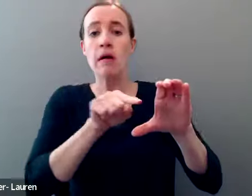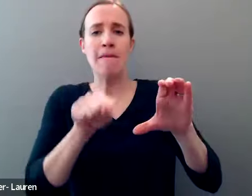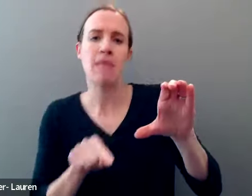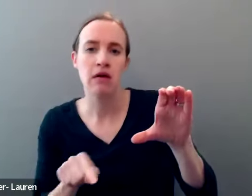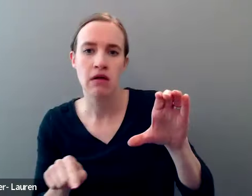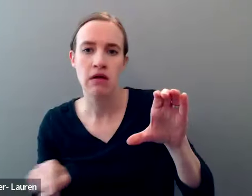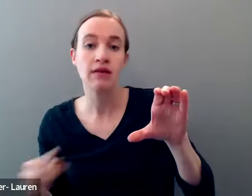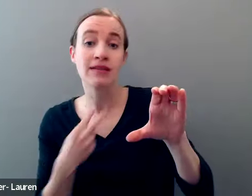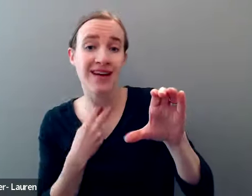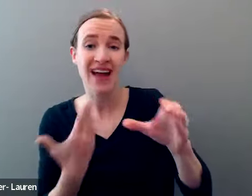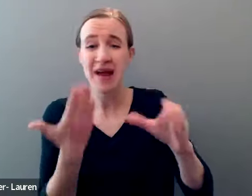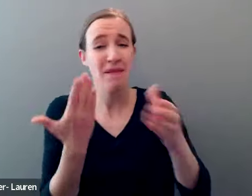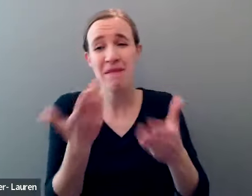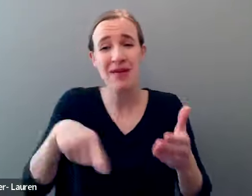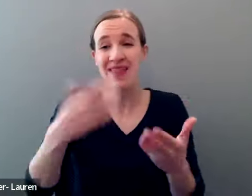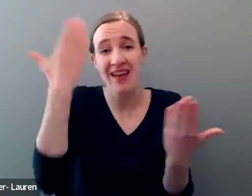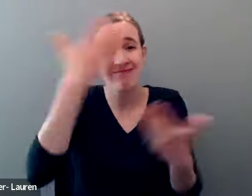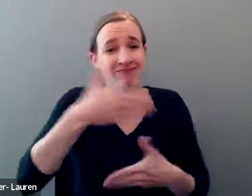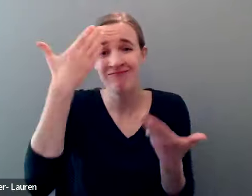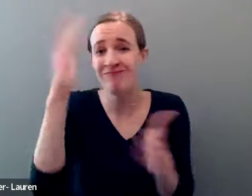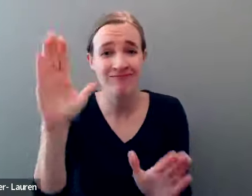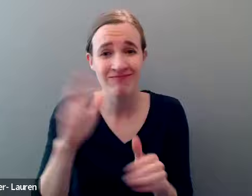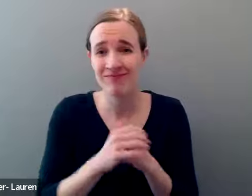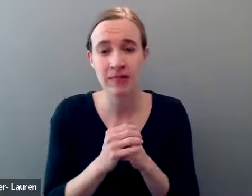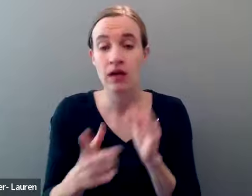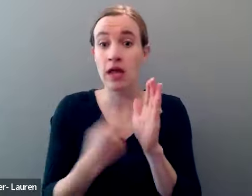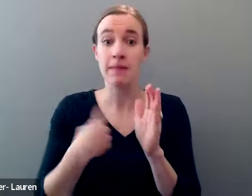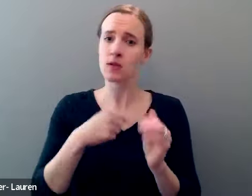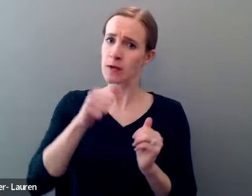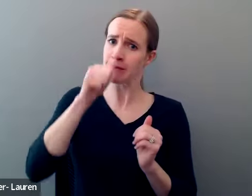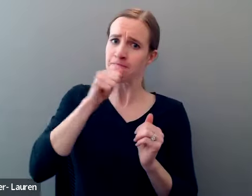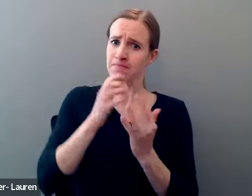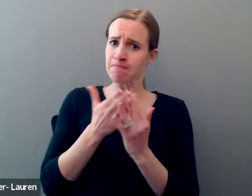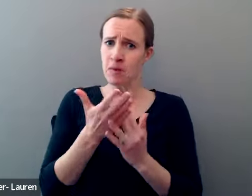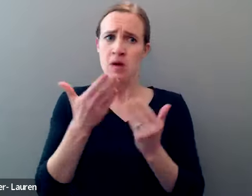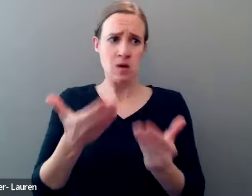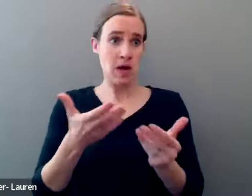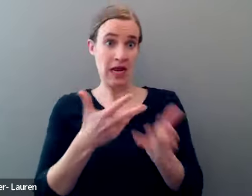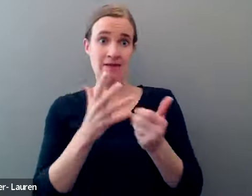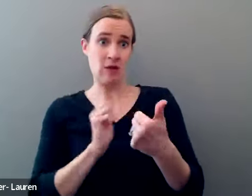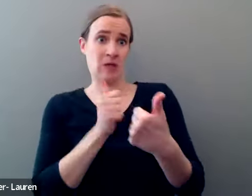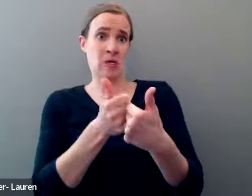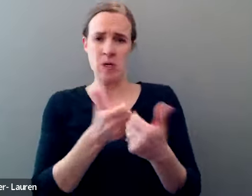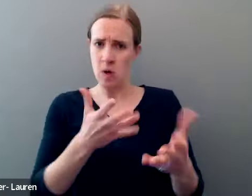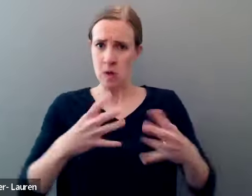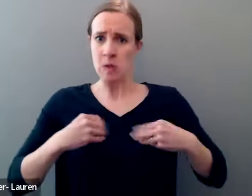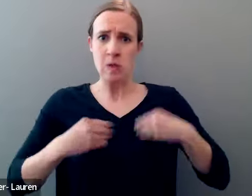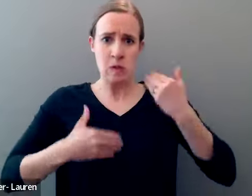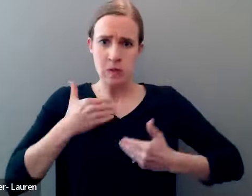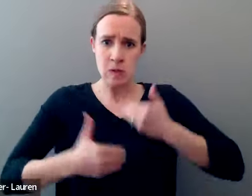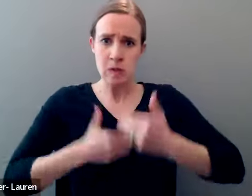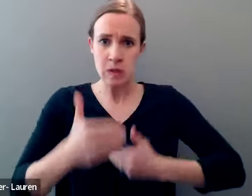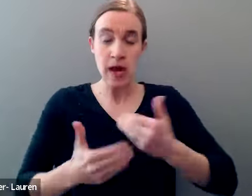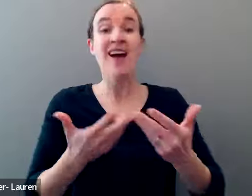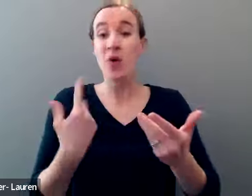and may not even be aware of it. We are so resilient sometimes and so adaptable that we get bumped out of our zone and we just